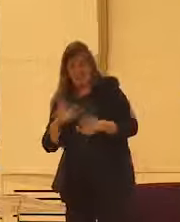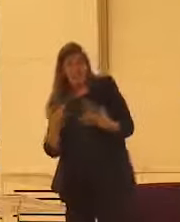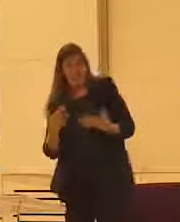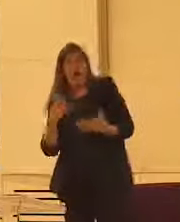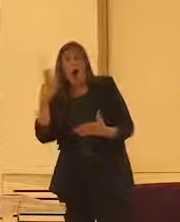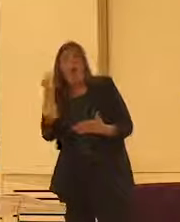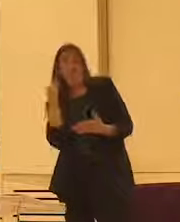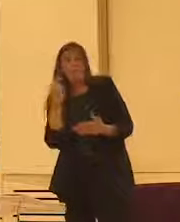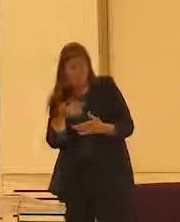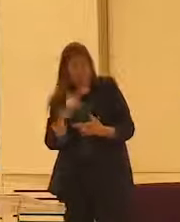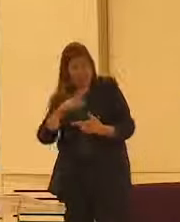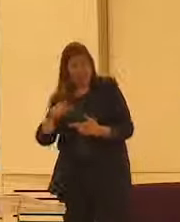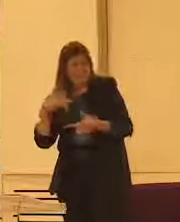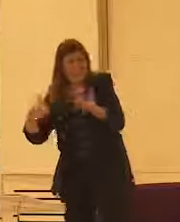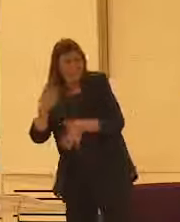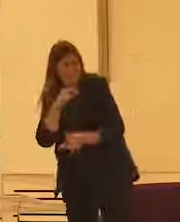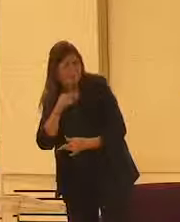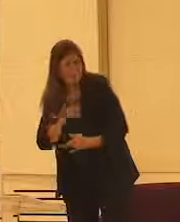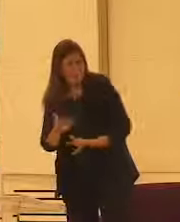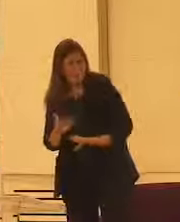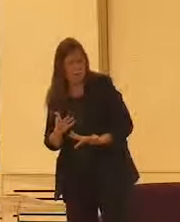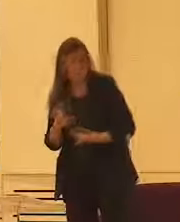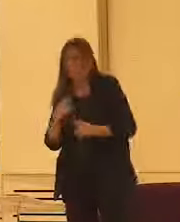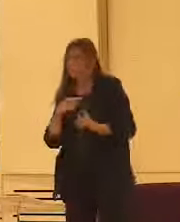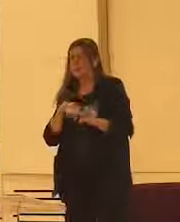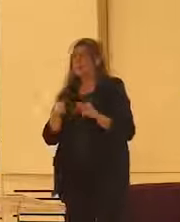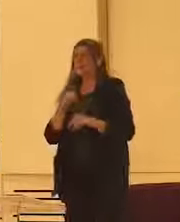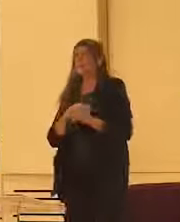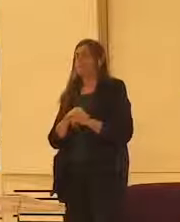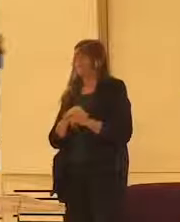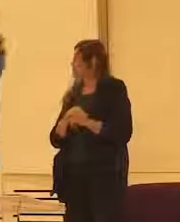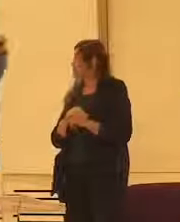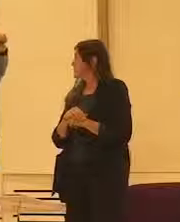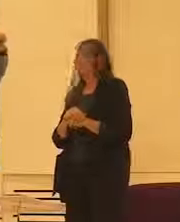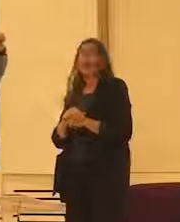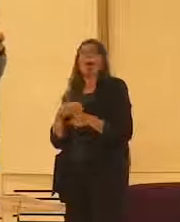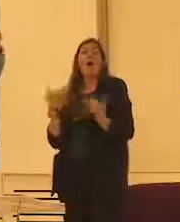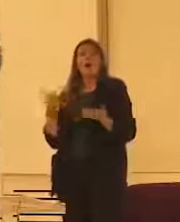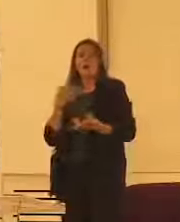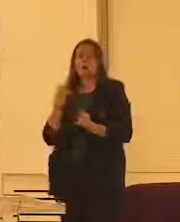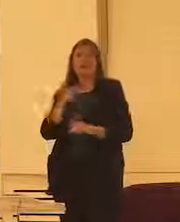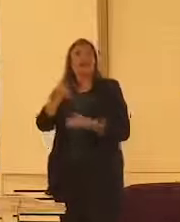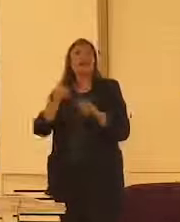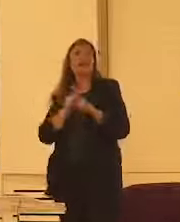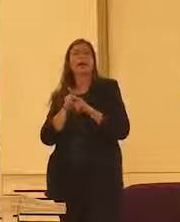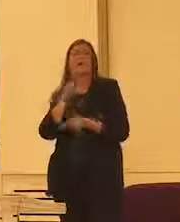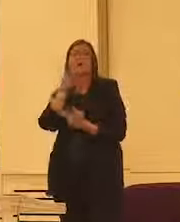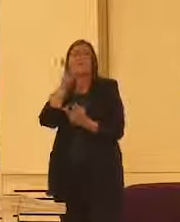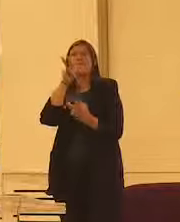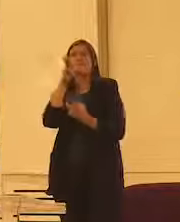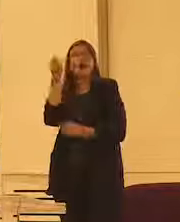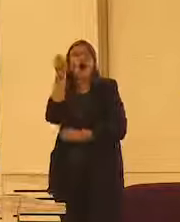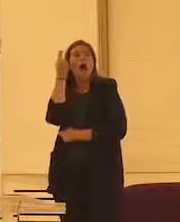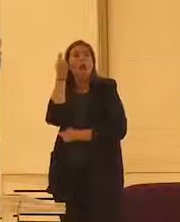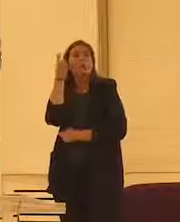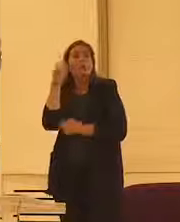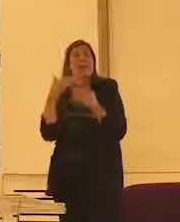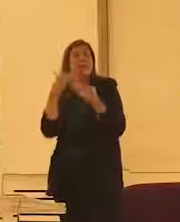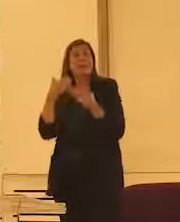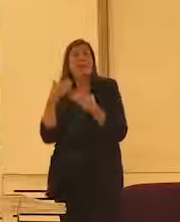now. Common things. He understands more than he lets on. The general answer I give back to people who say that to me is no, he